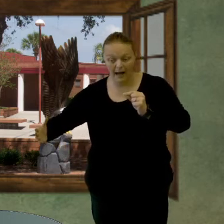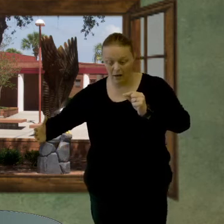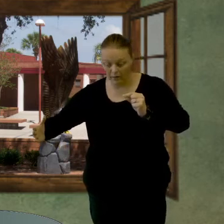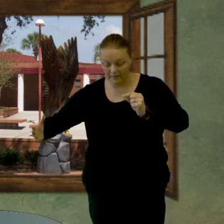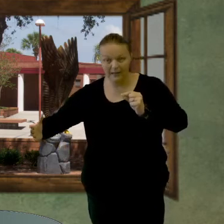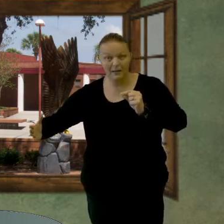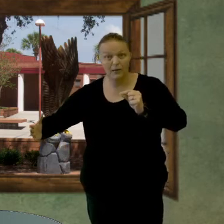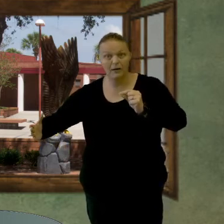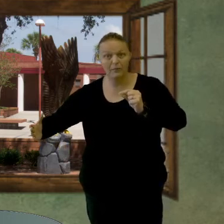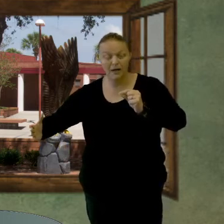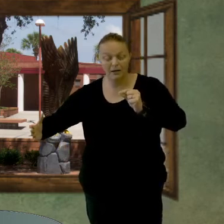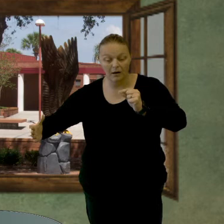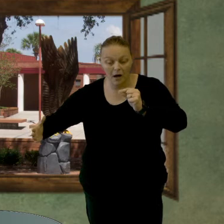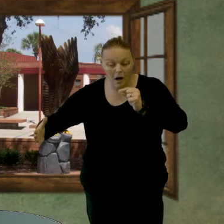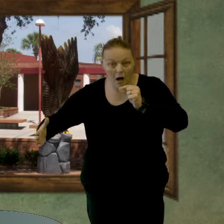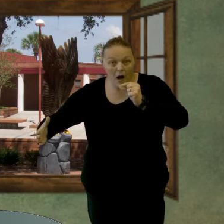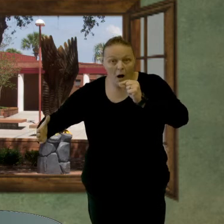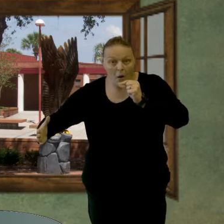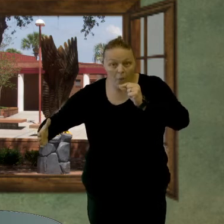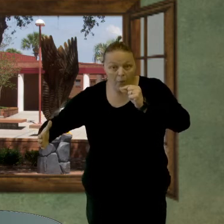Wow, it's getting bigger and bigger.